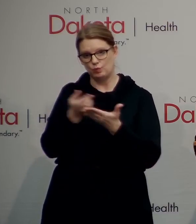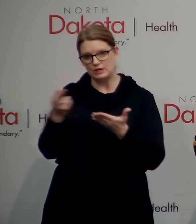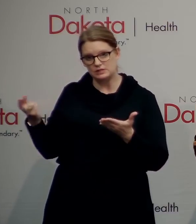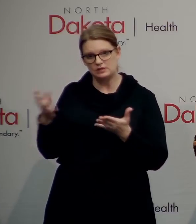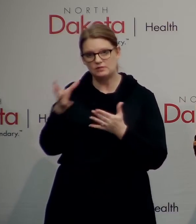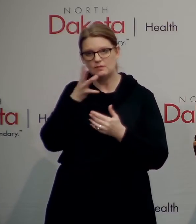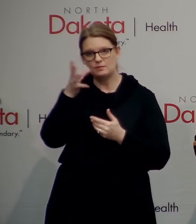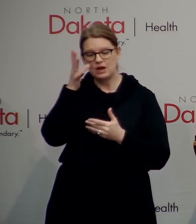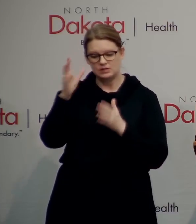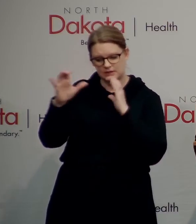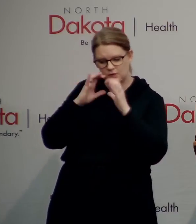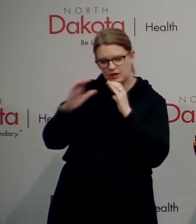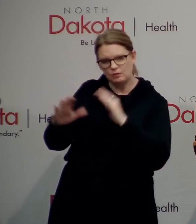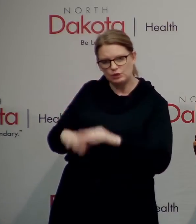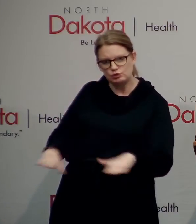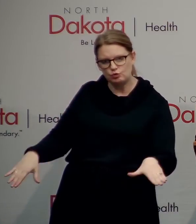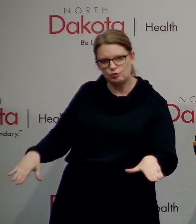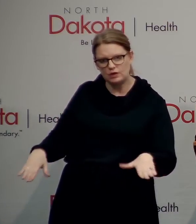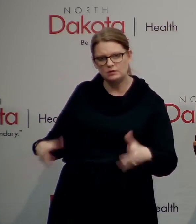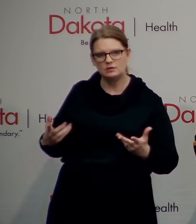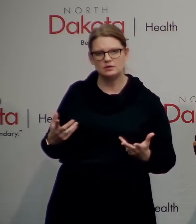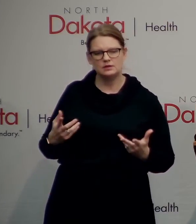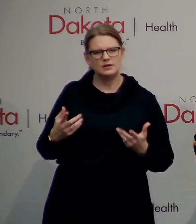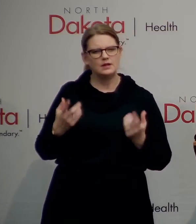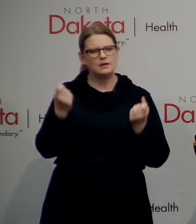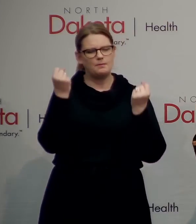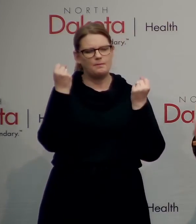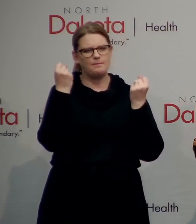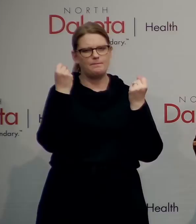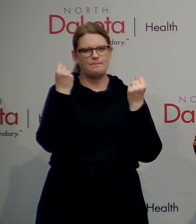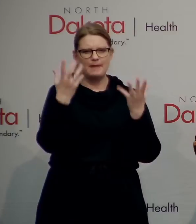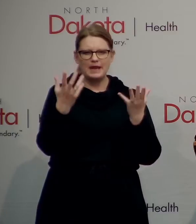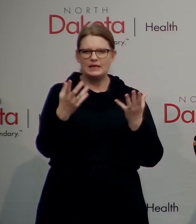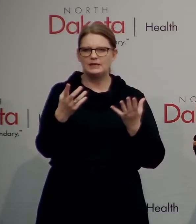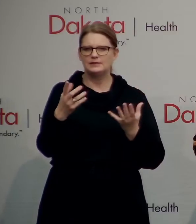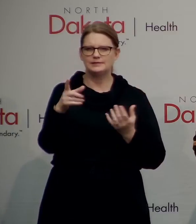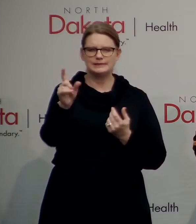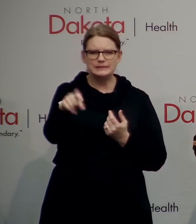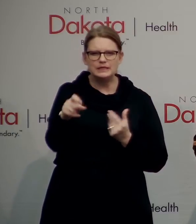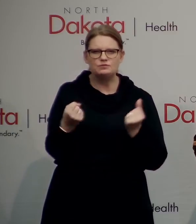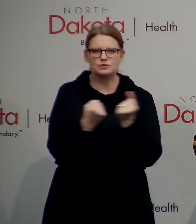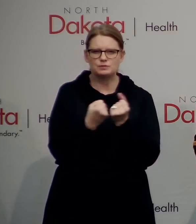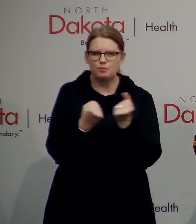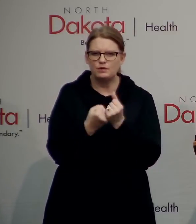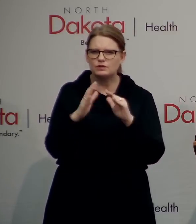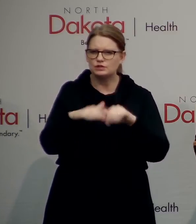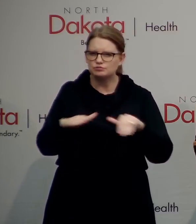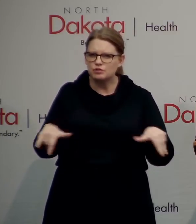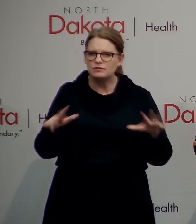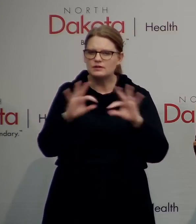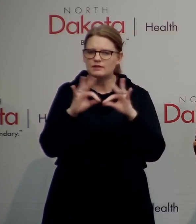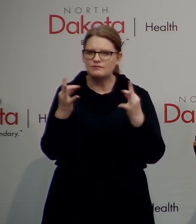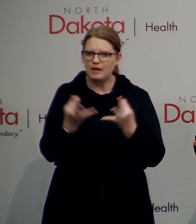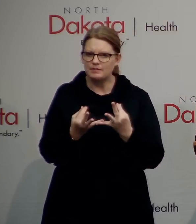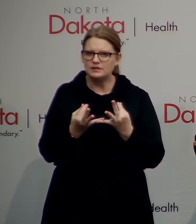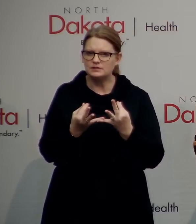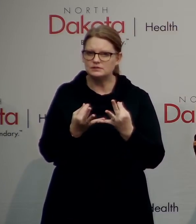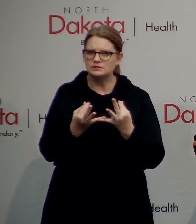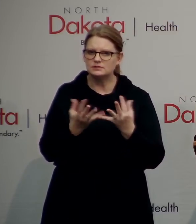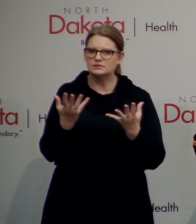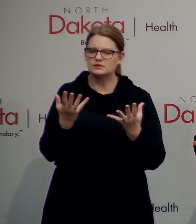in communicating with children. We're hearing a lot of need for support for children and families right now,